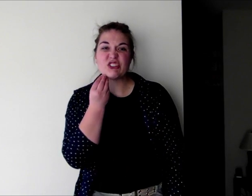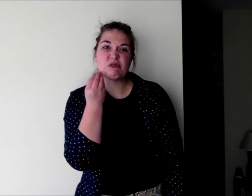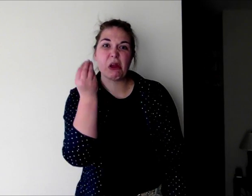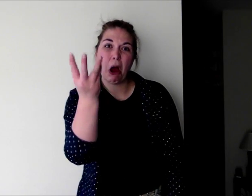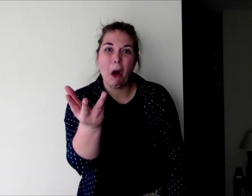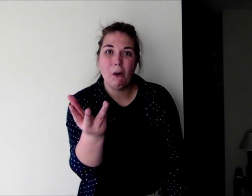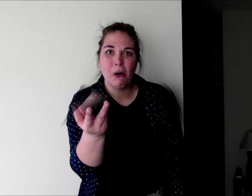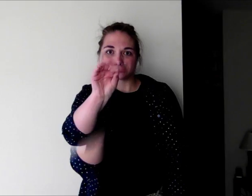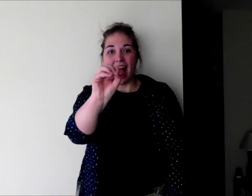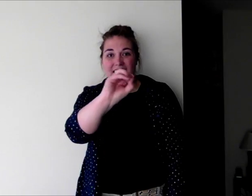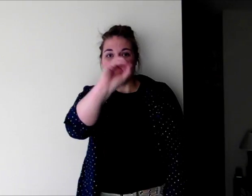Did you know